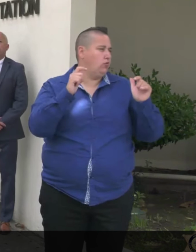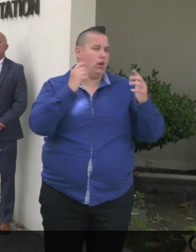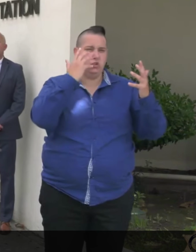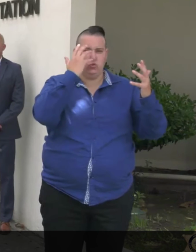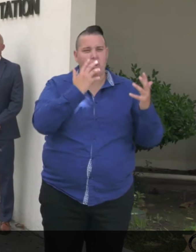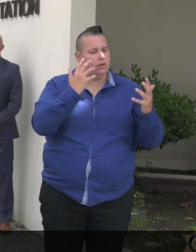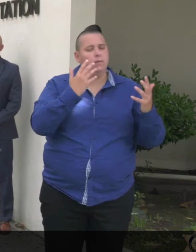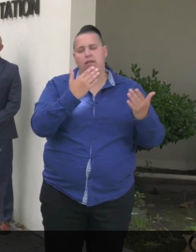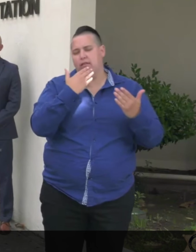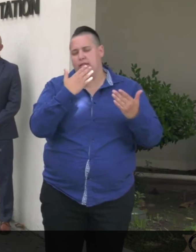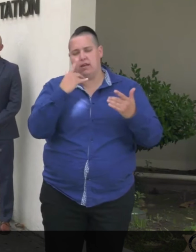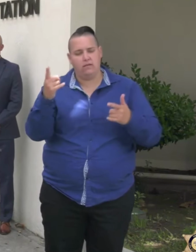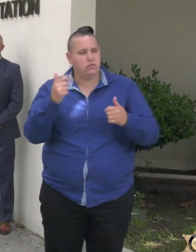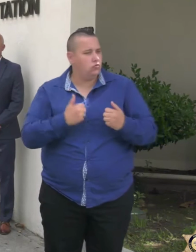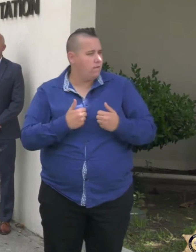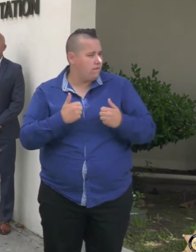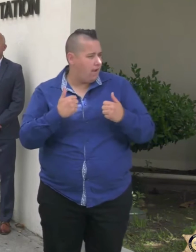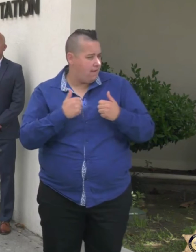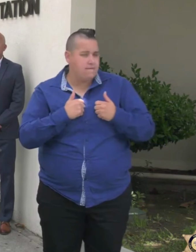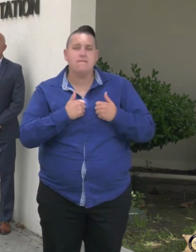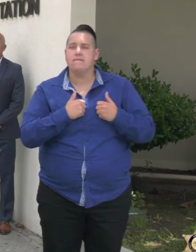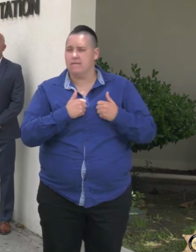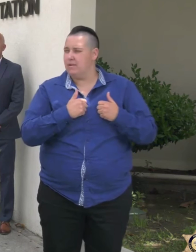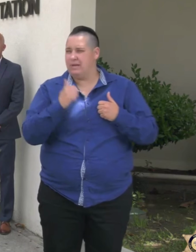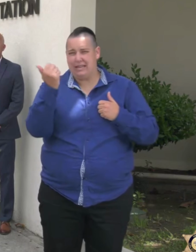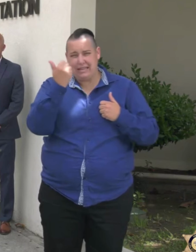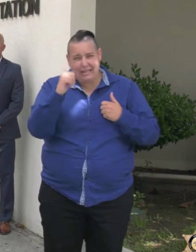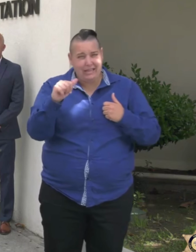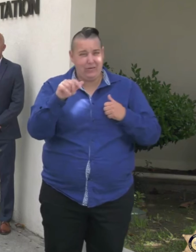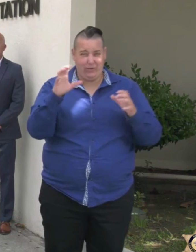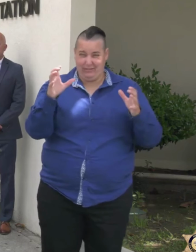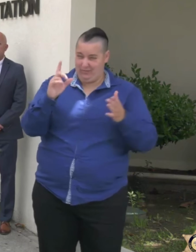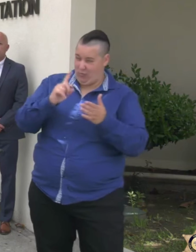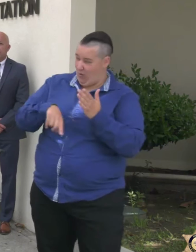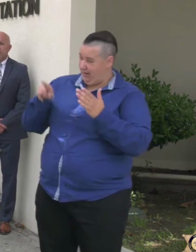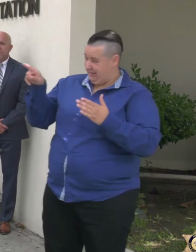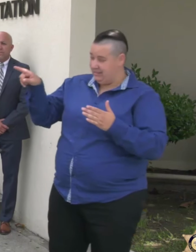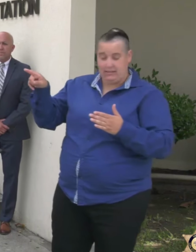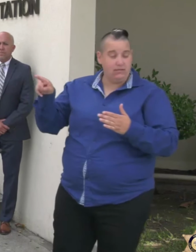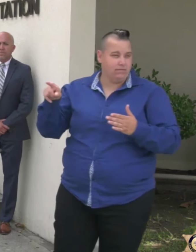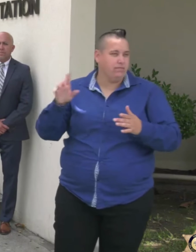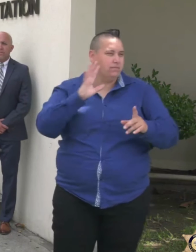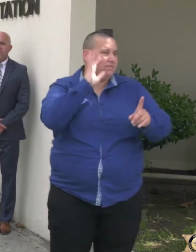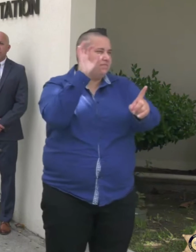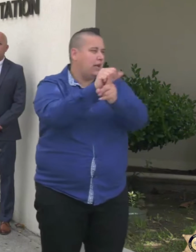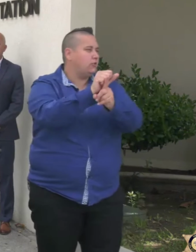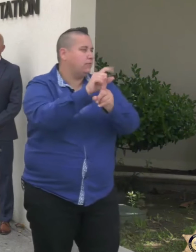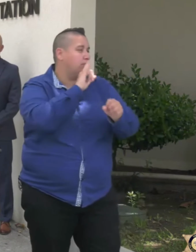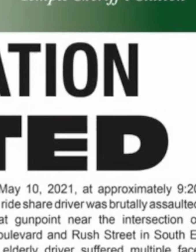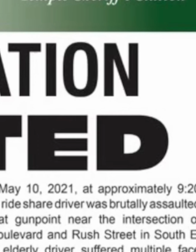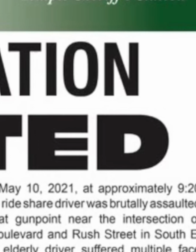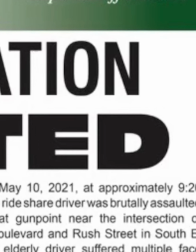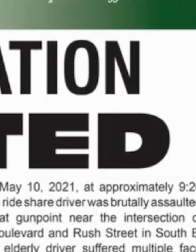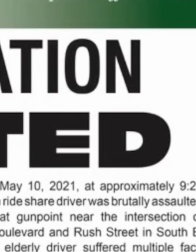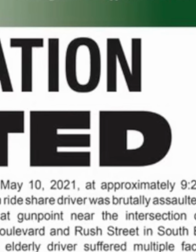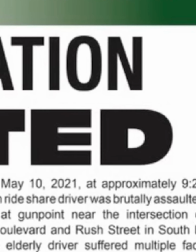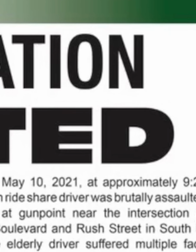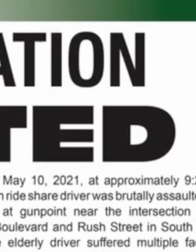tragedy. Thankfully, he survived. But anyone who does what he did, we're coming for you. That's my promise.